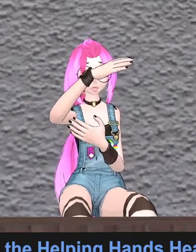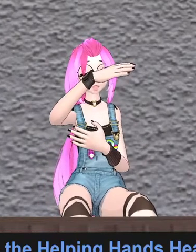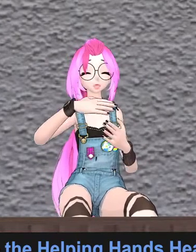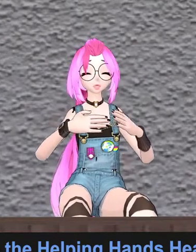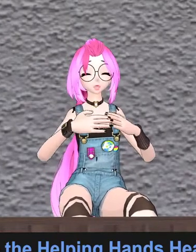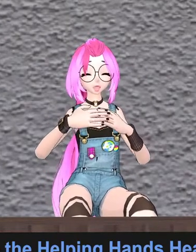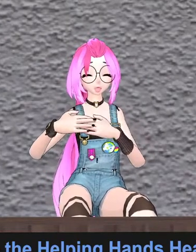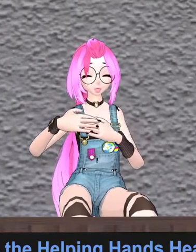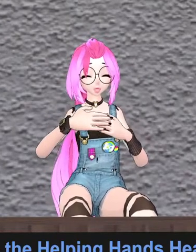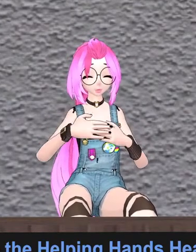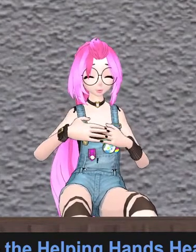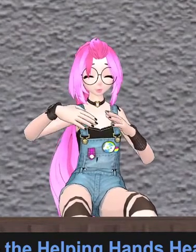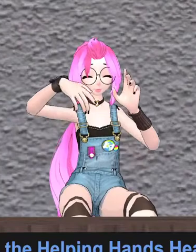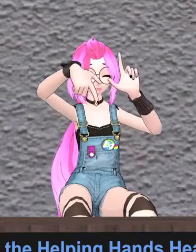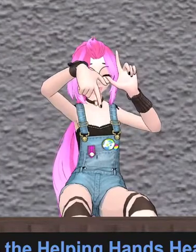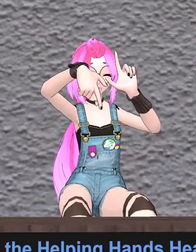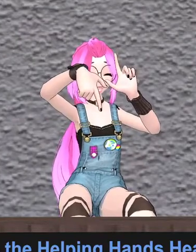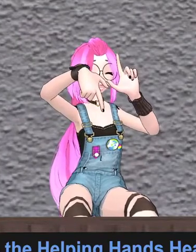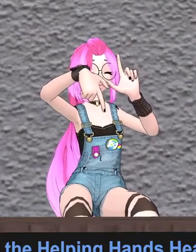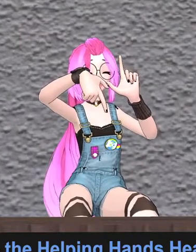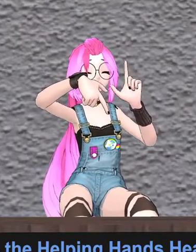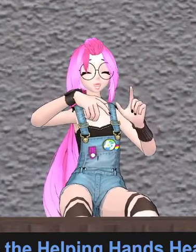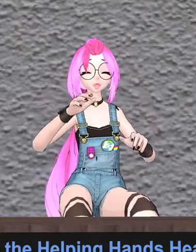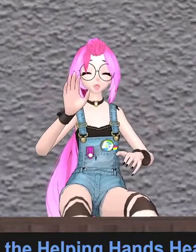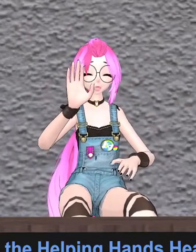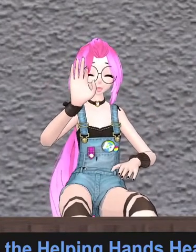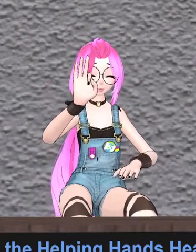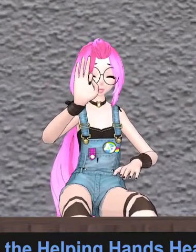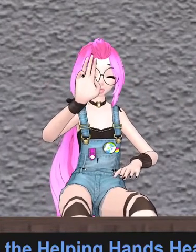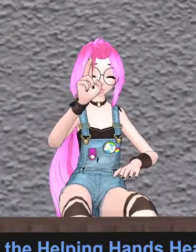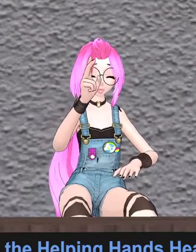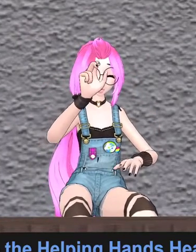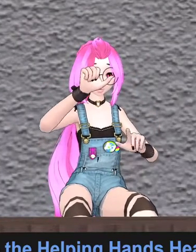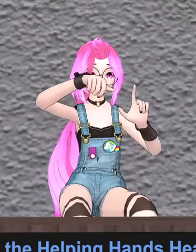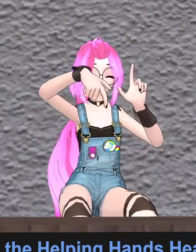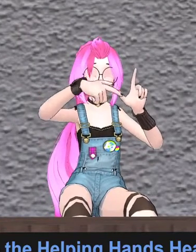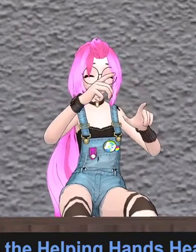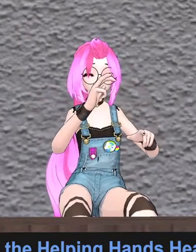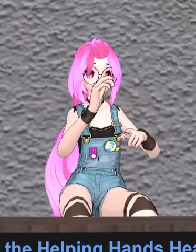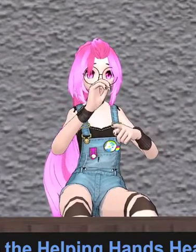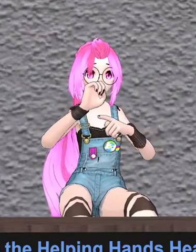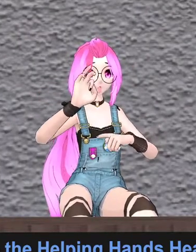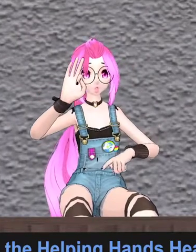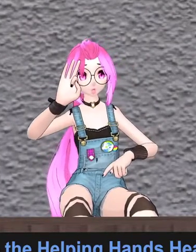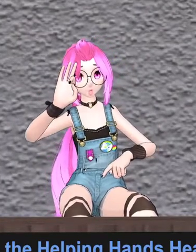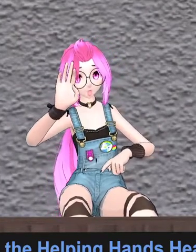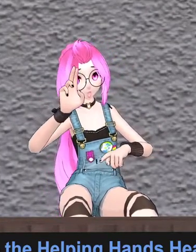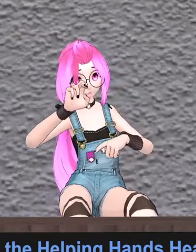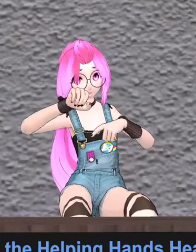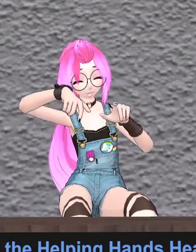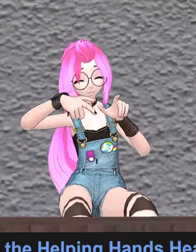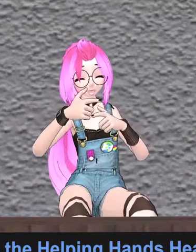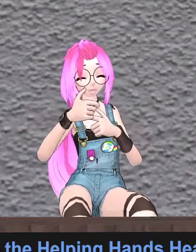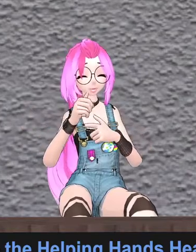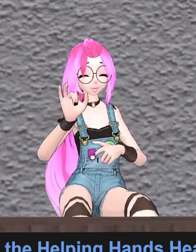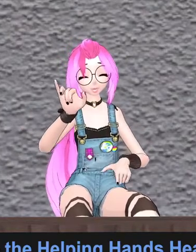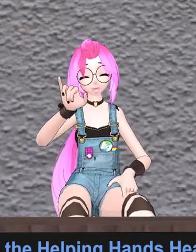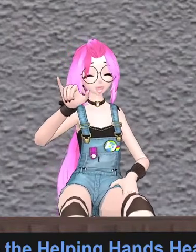and American with an N. Or if you want to say France or French, they're the